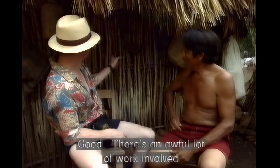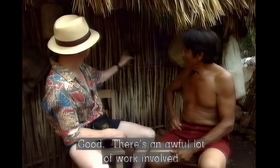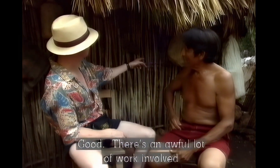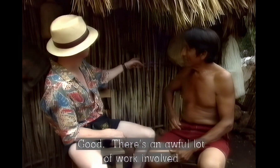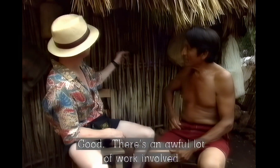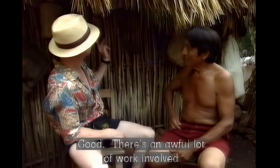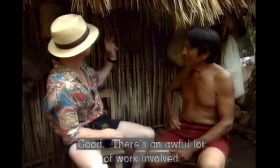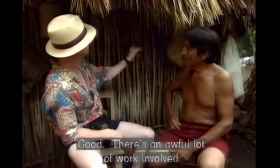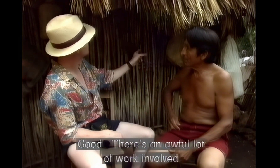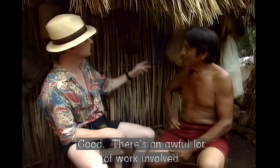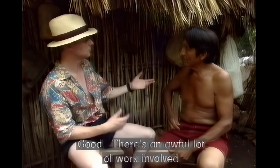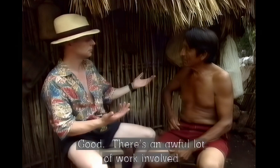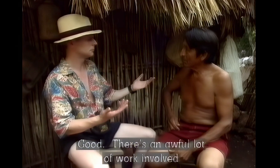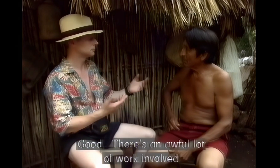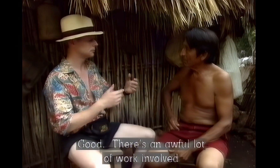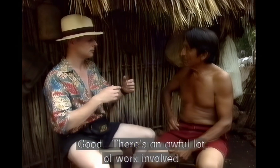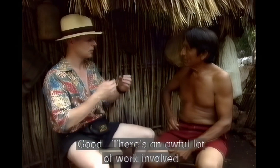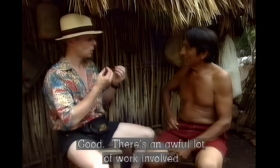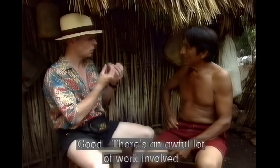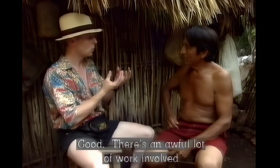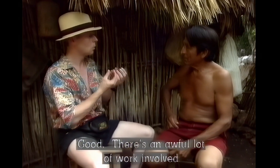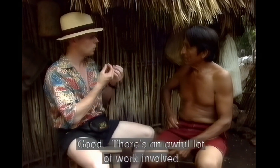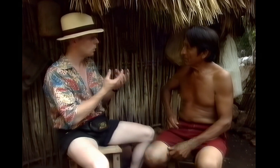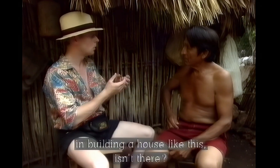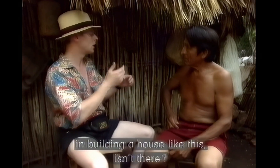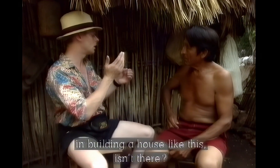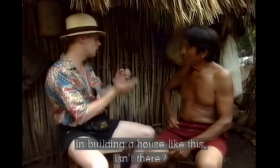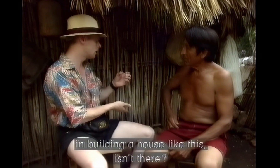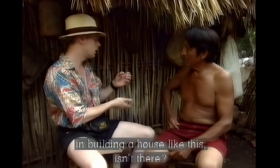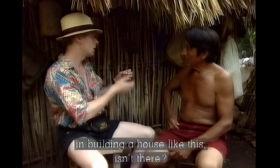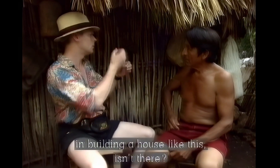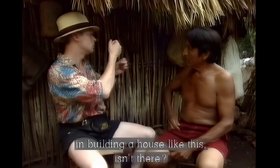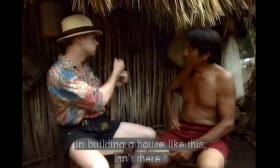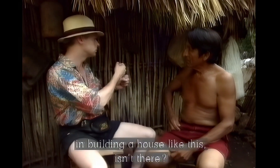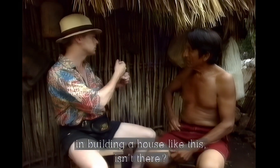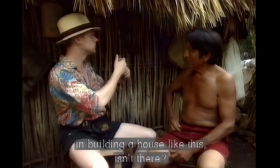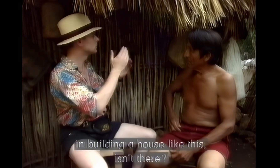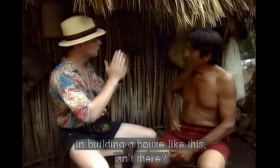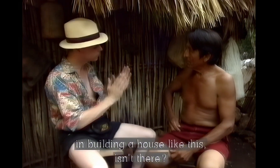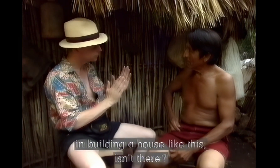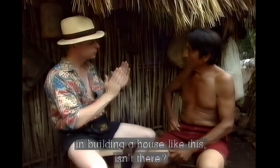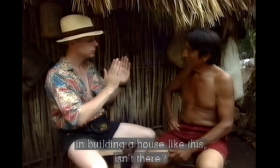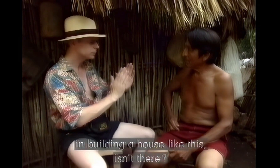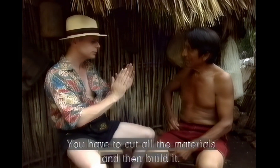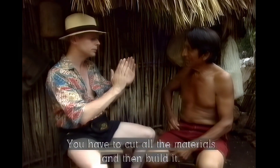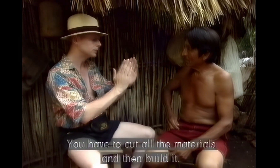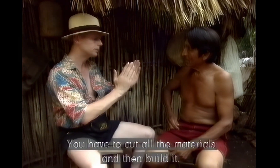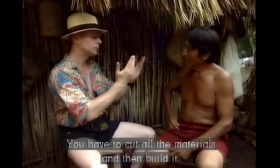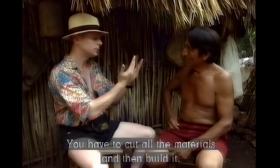Good. Now, there's an awful lot of work involved in building a house like this, isn't there? You have to cut all the materials and then build it.